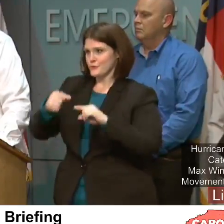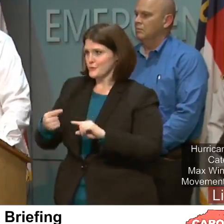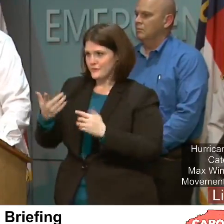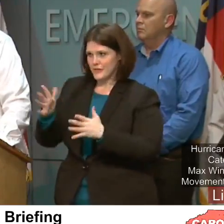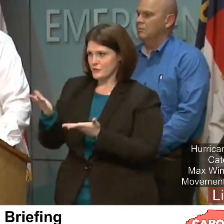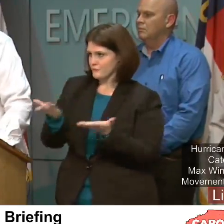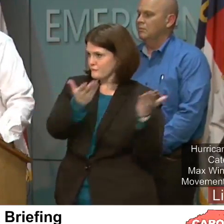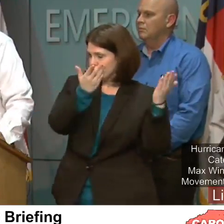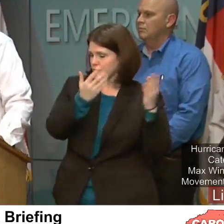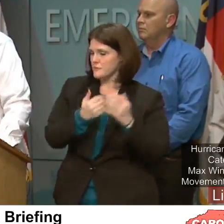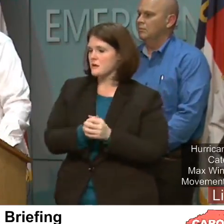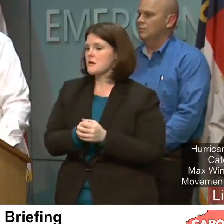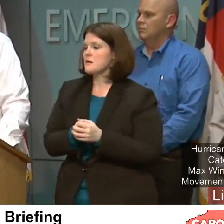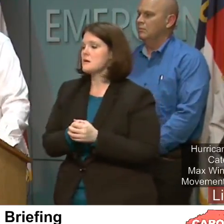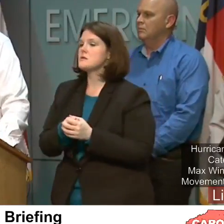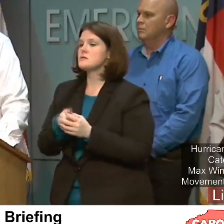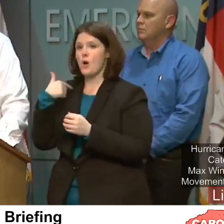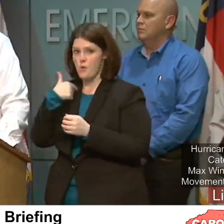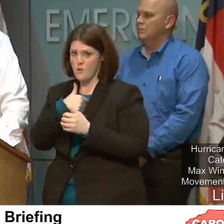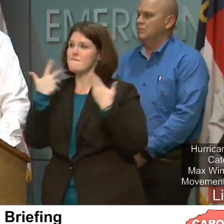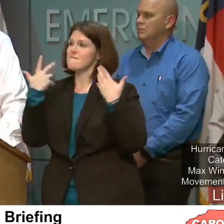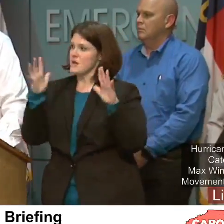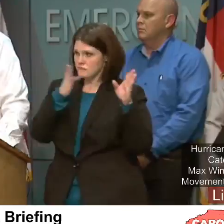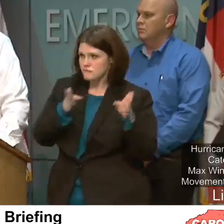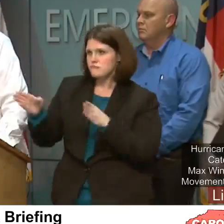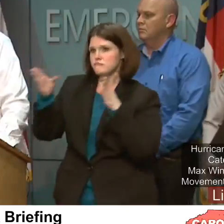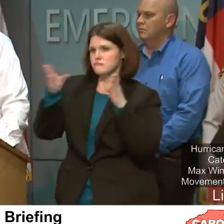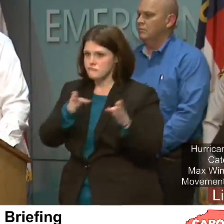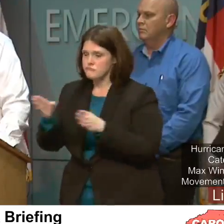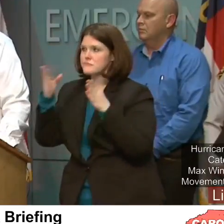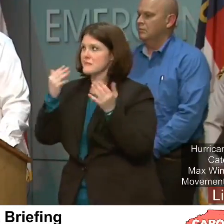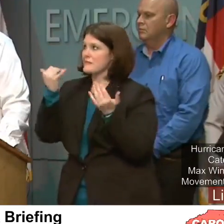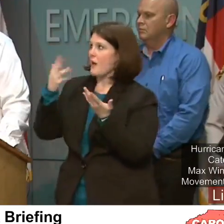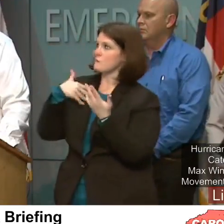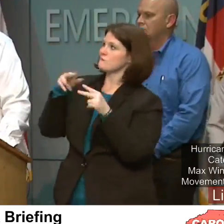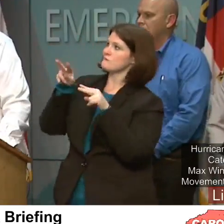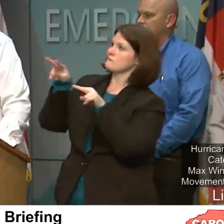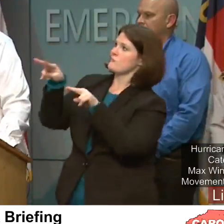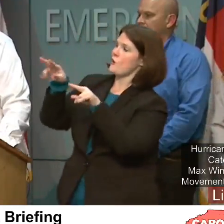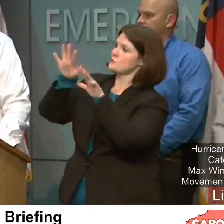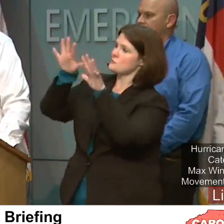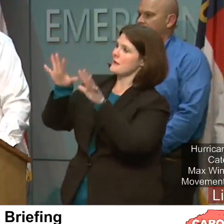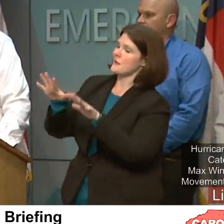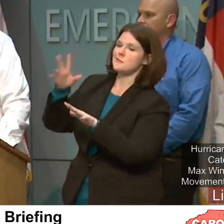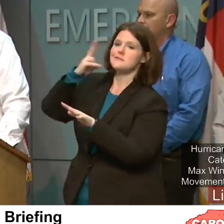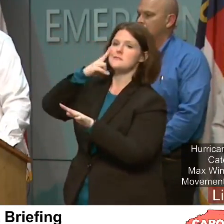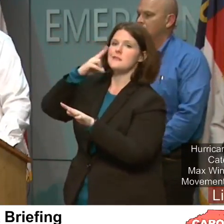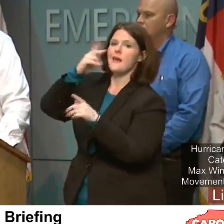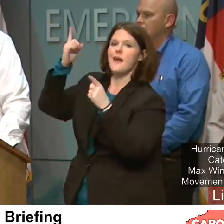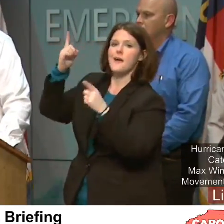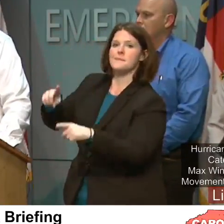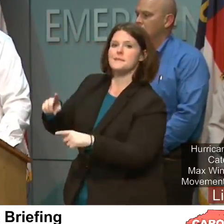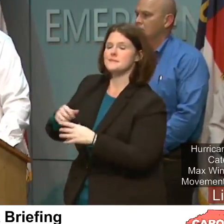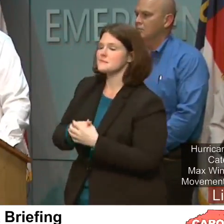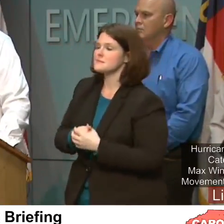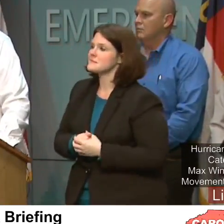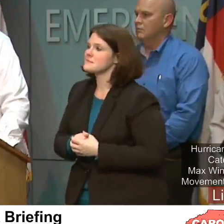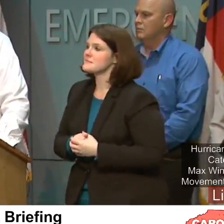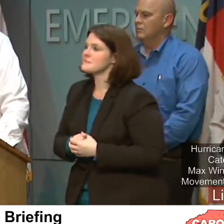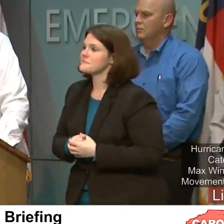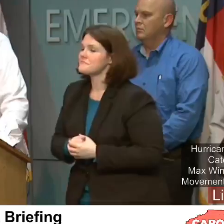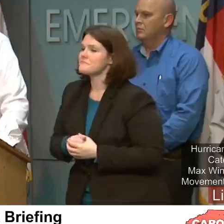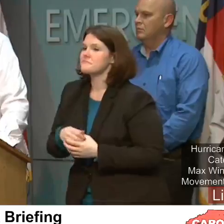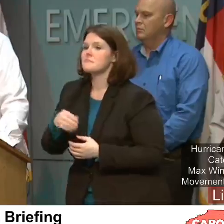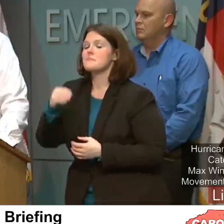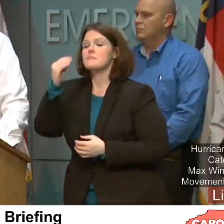way. So the preparation has been done, and now it's up to Mother Nature as to what happens. I can tell you